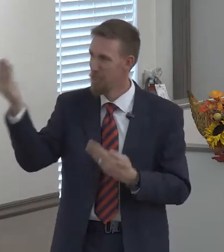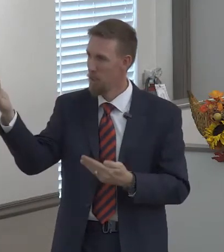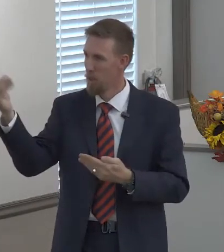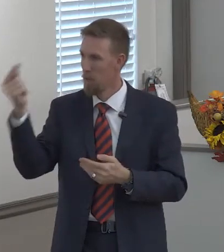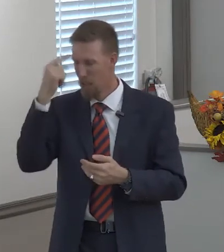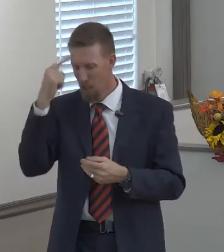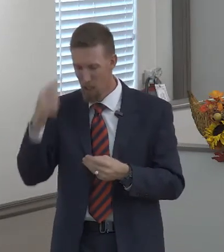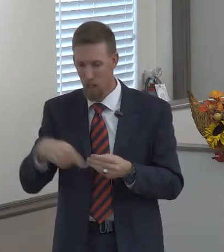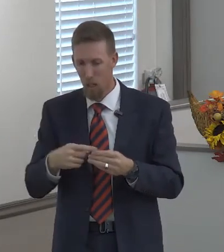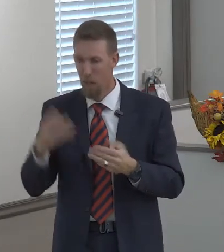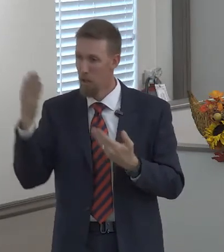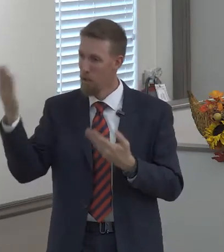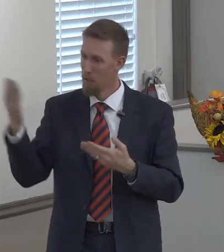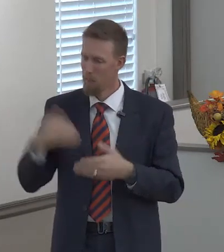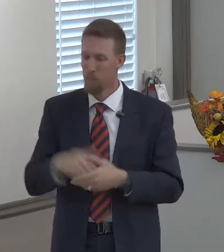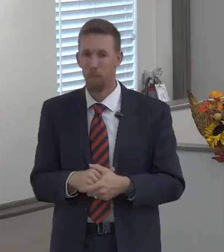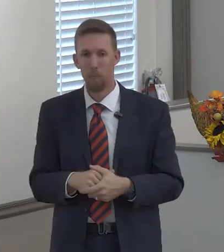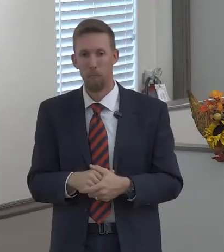evening.